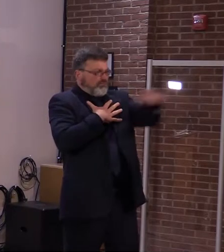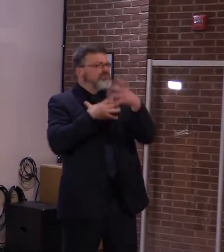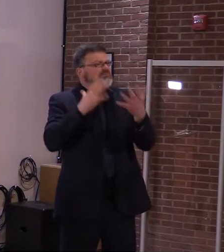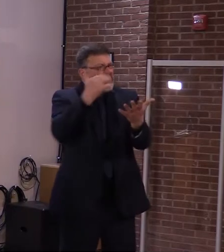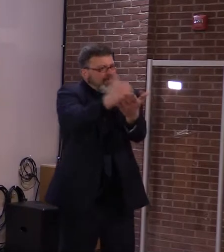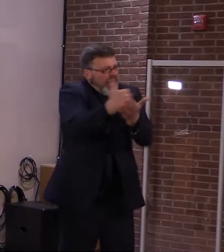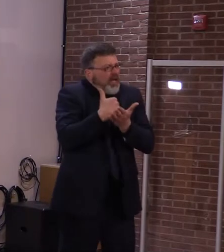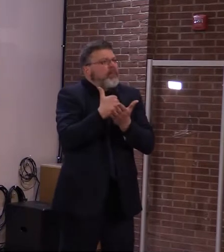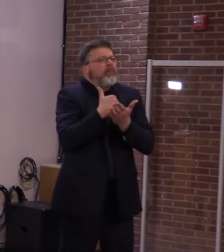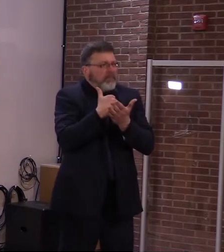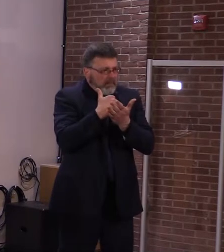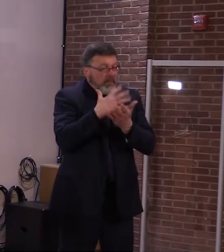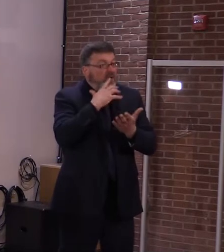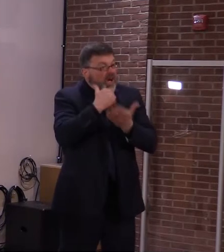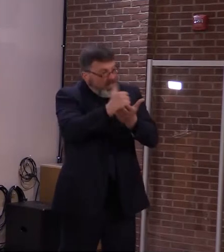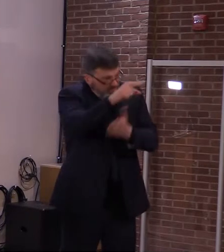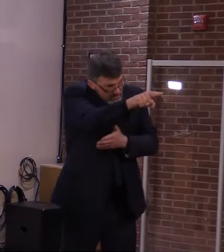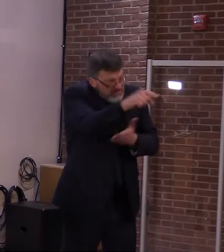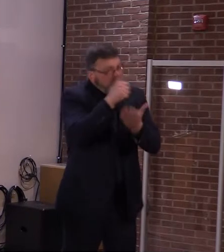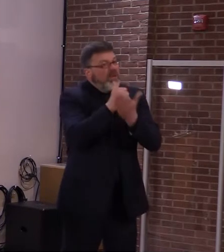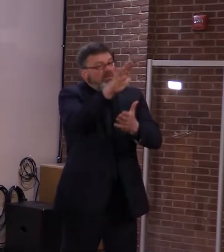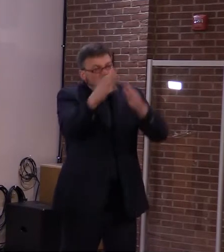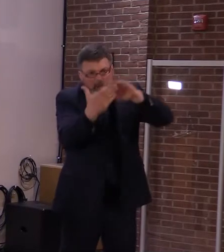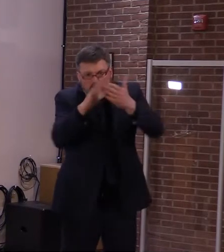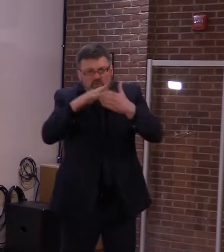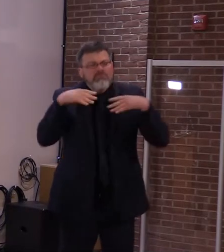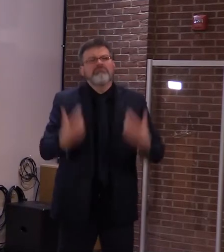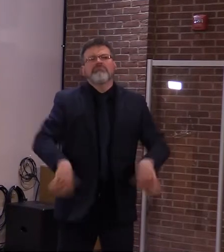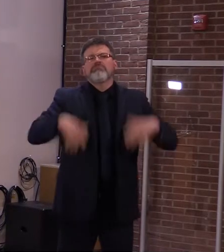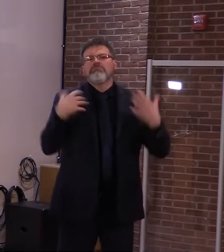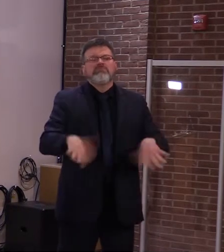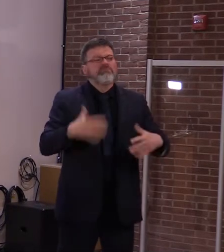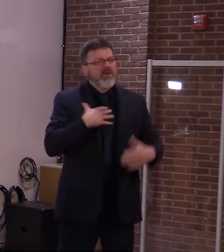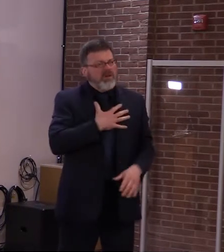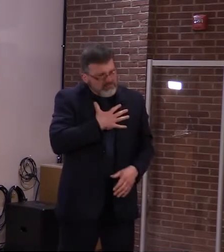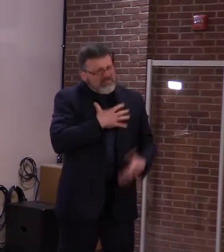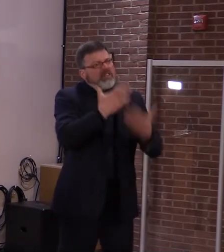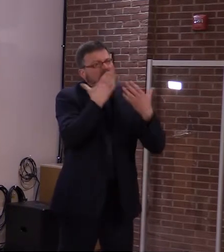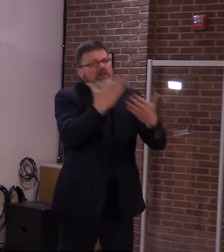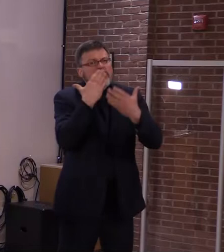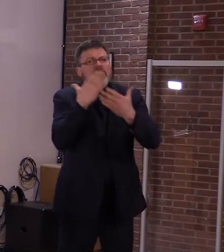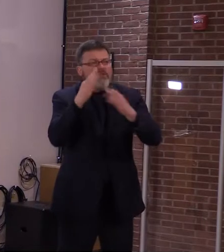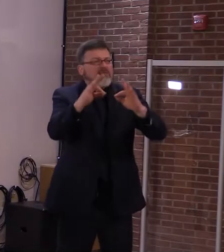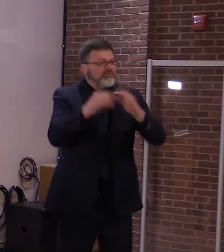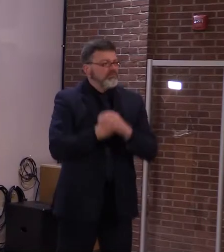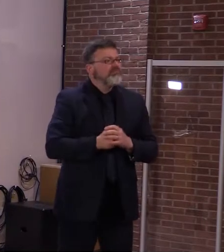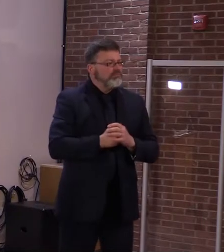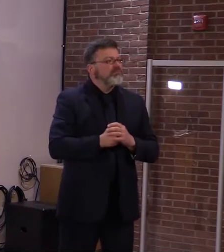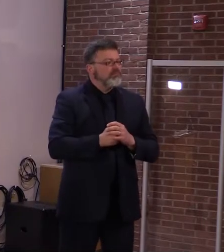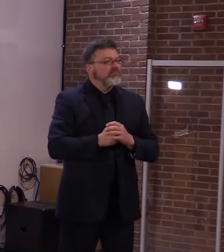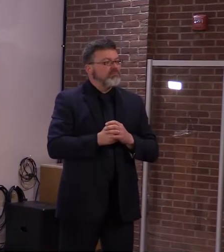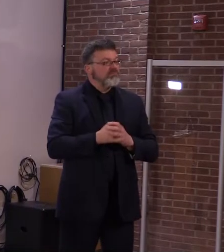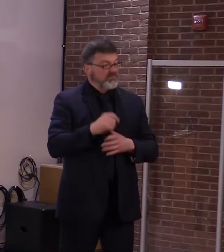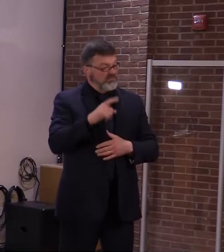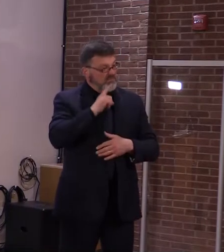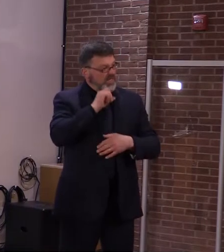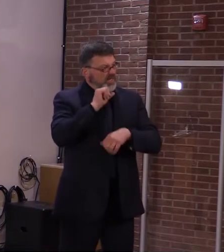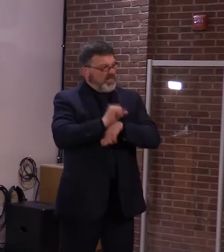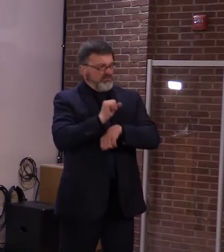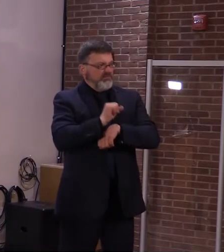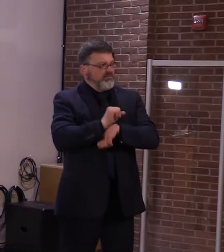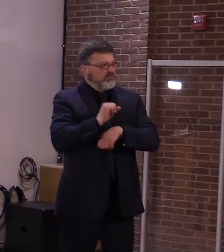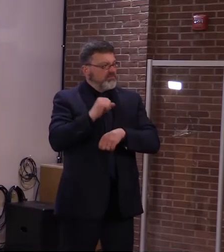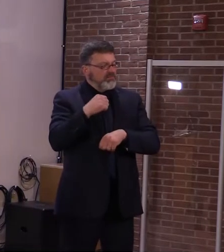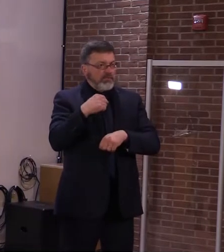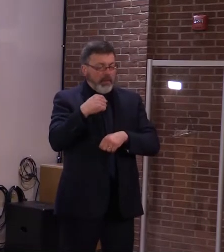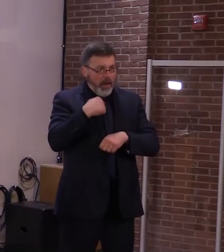the vaccine. We're really fortunate to have all these choices, all these vaccines that are safe,